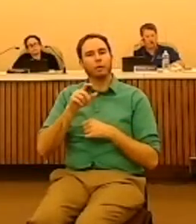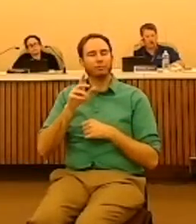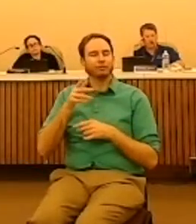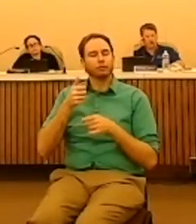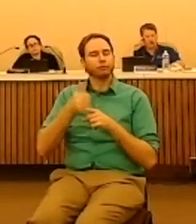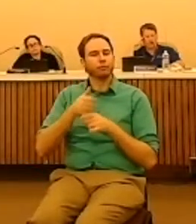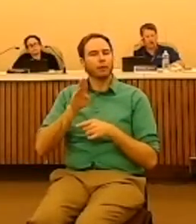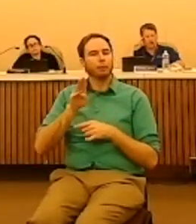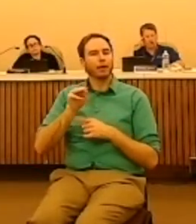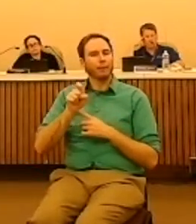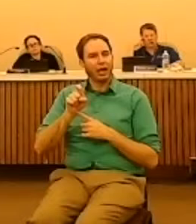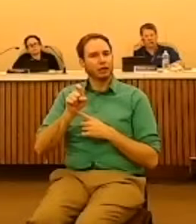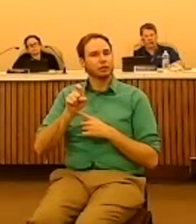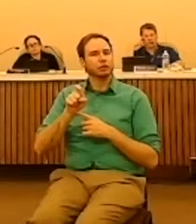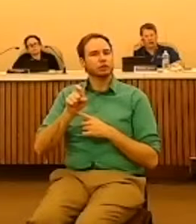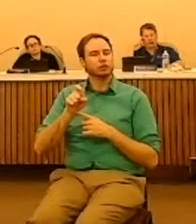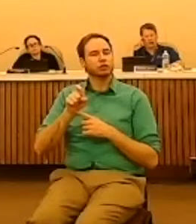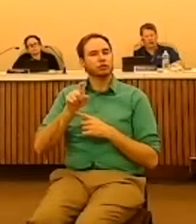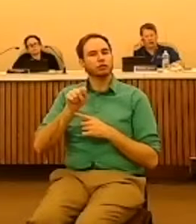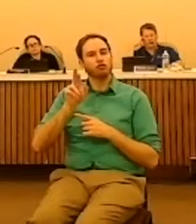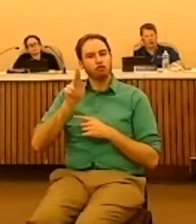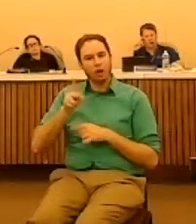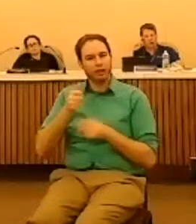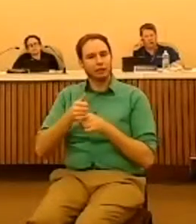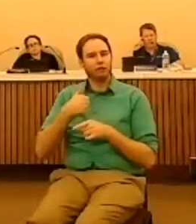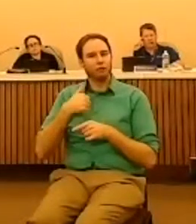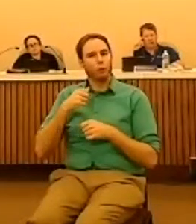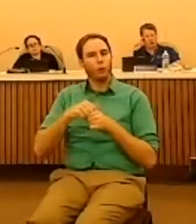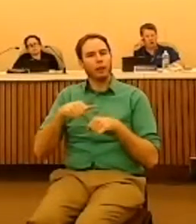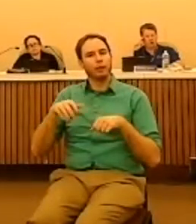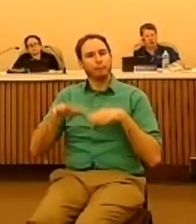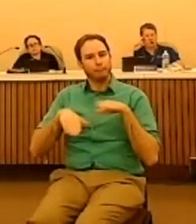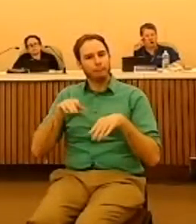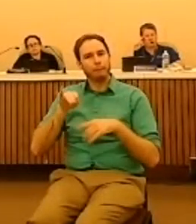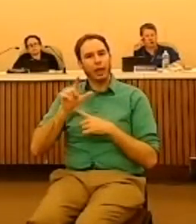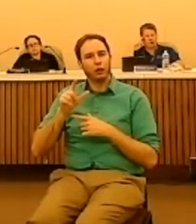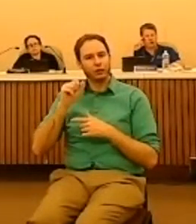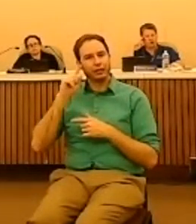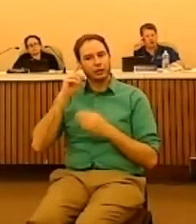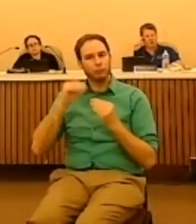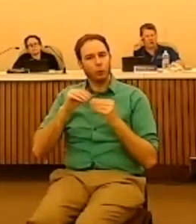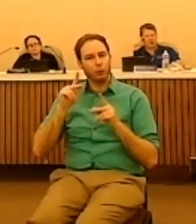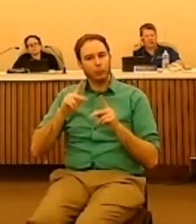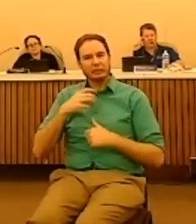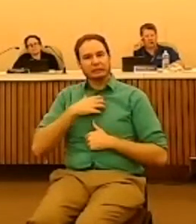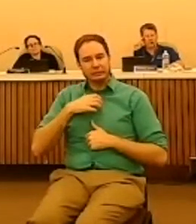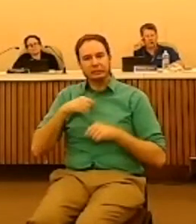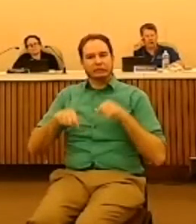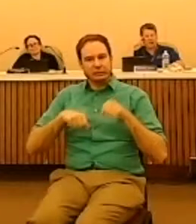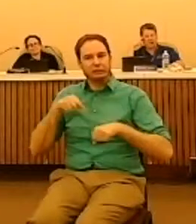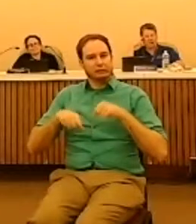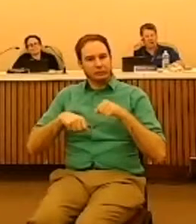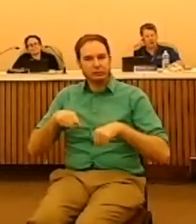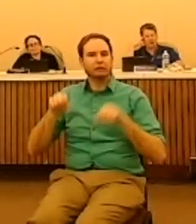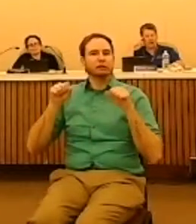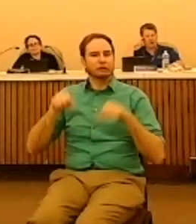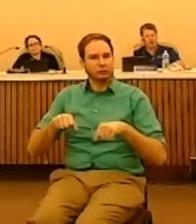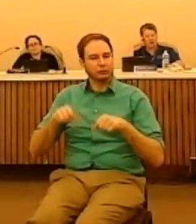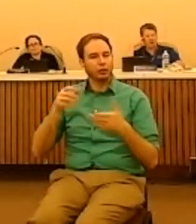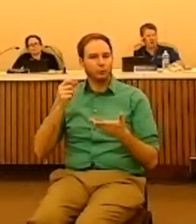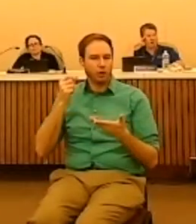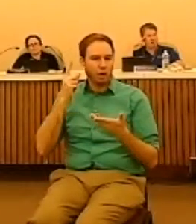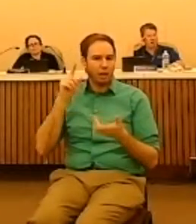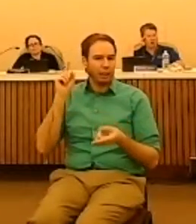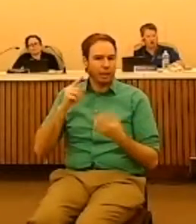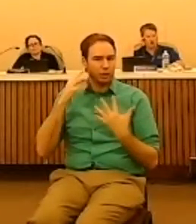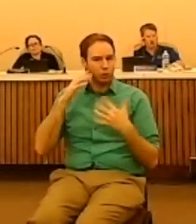track, which is pedal power. So, you know, maybe you'd hear people grunt, but obviously a lot